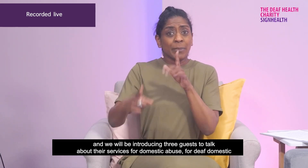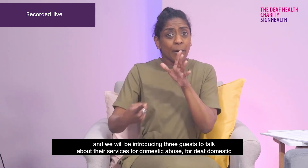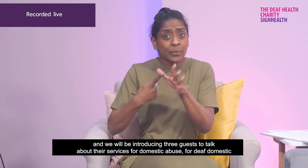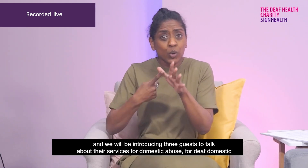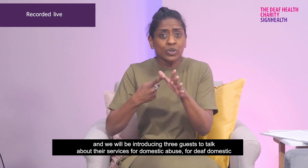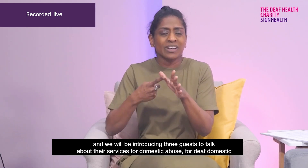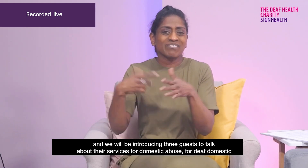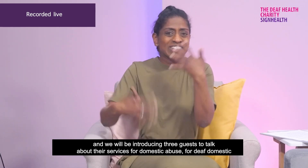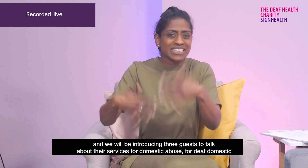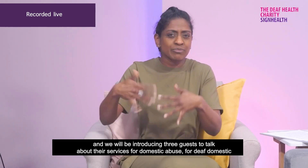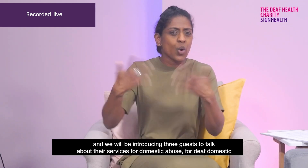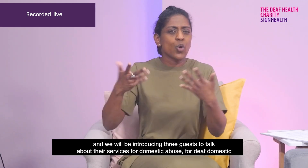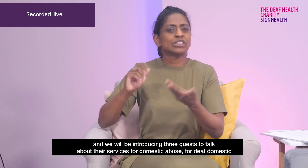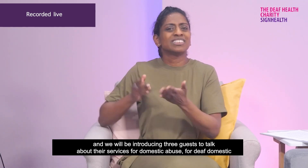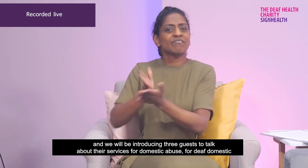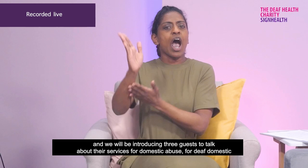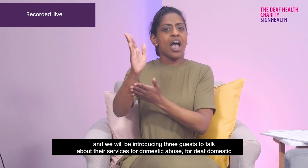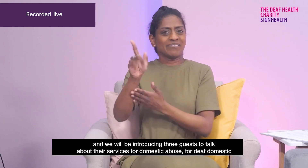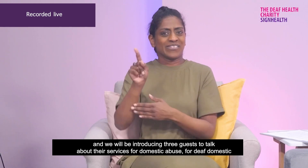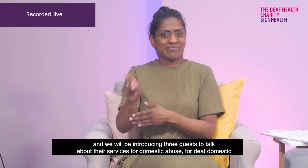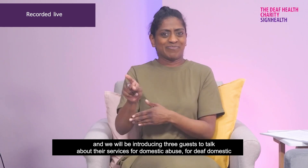deaf domestic abuse victims or survivors.